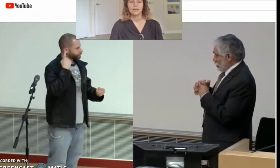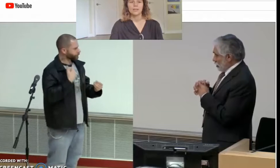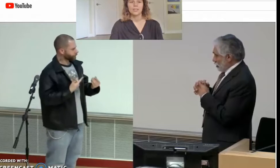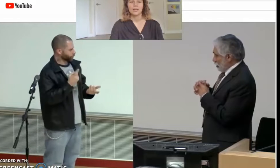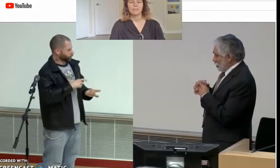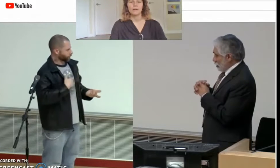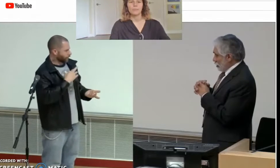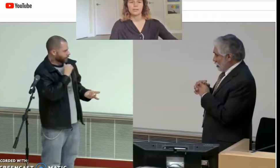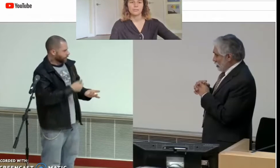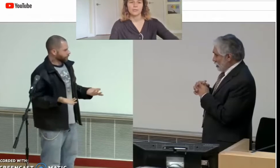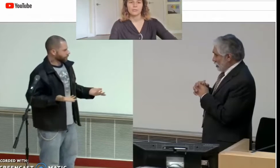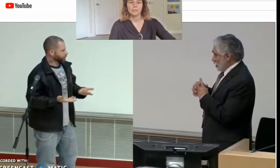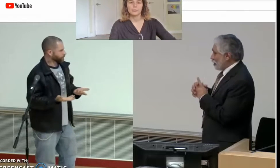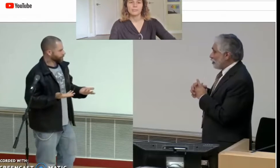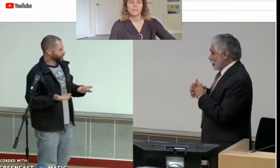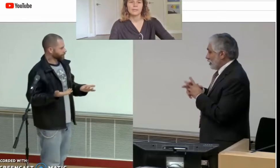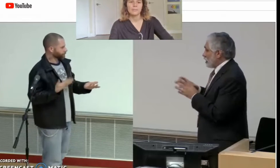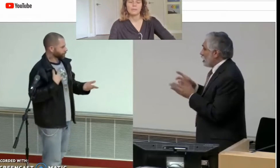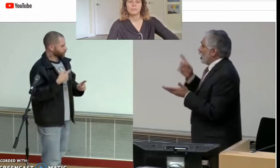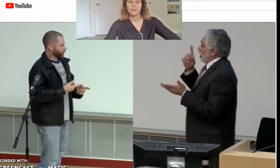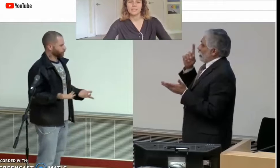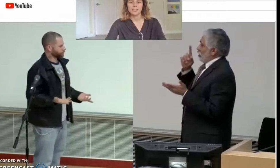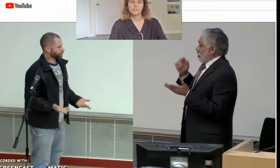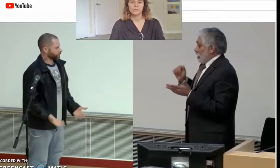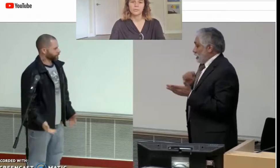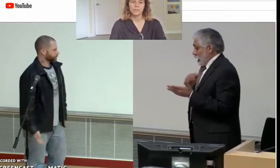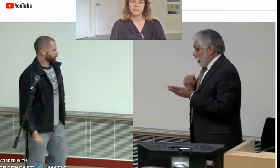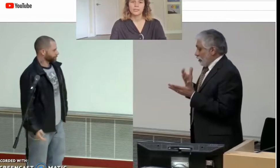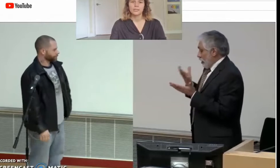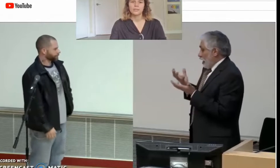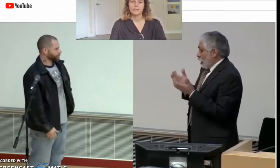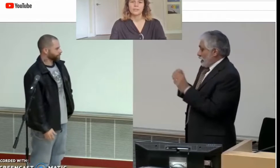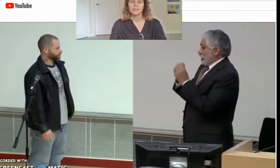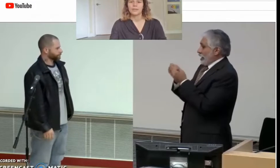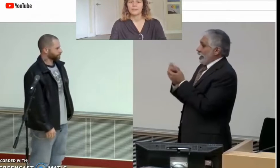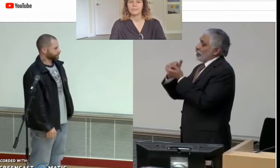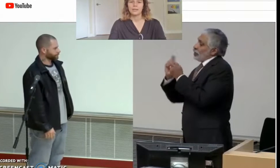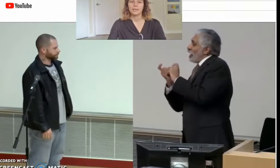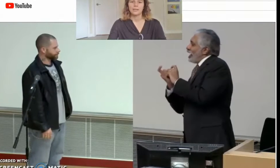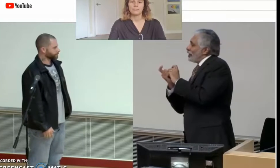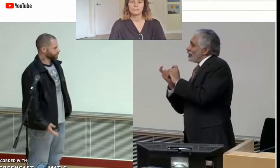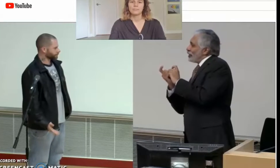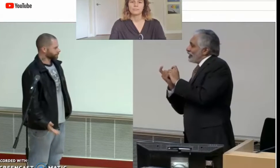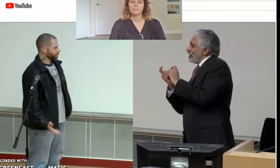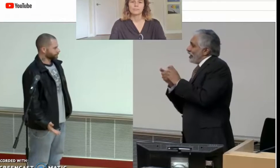and I thought that if I went in with the cochlear implant, maybe it would have made things smoother. Okay, well,